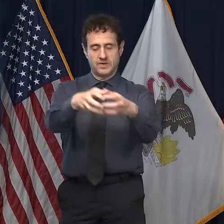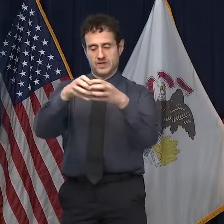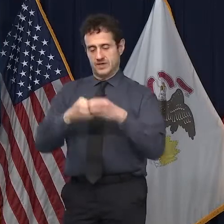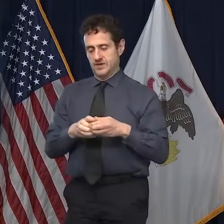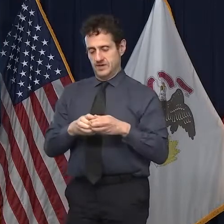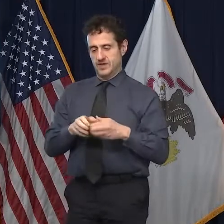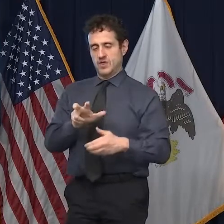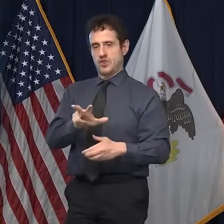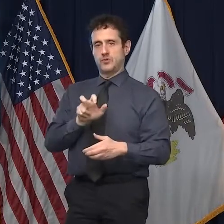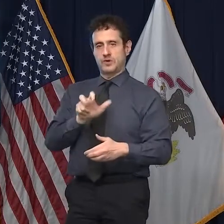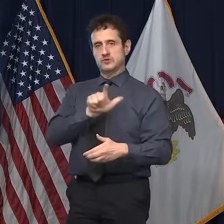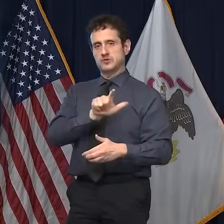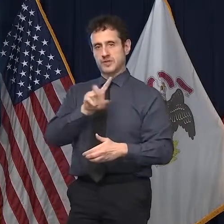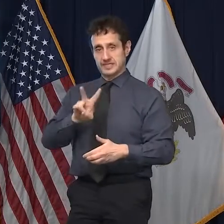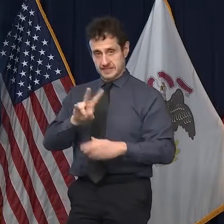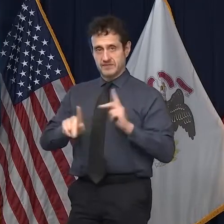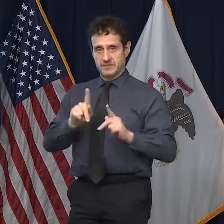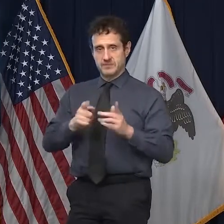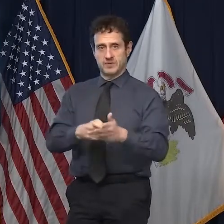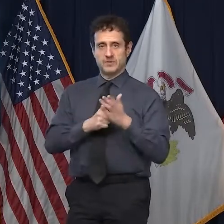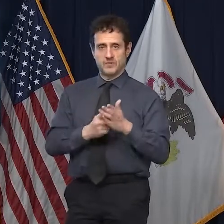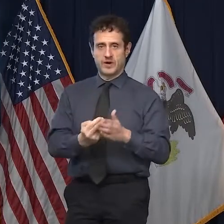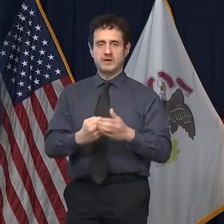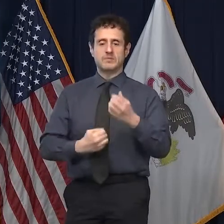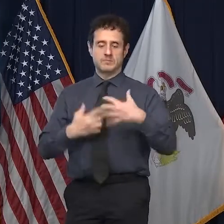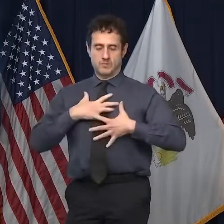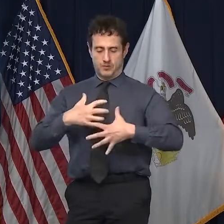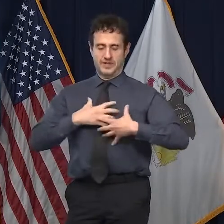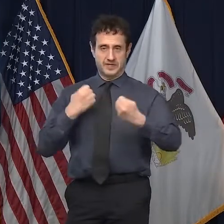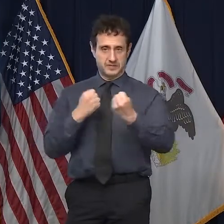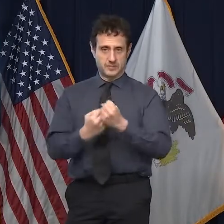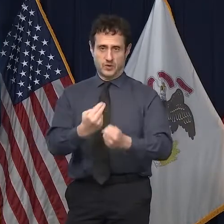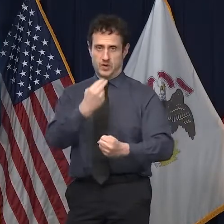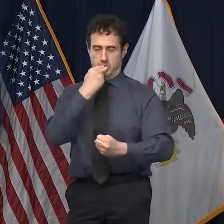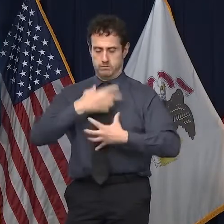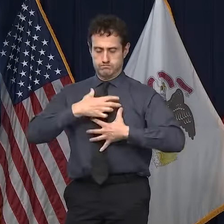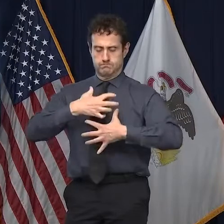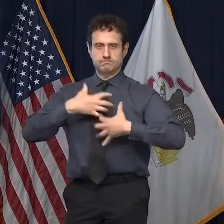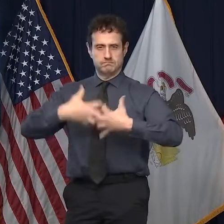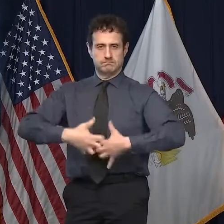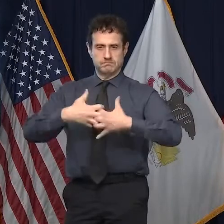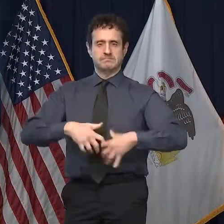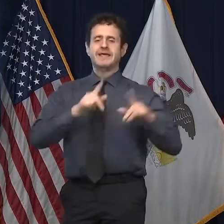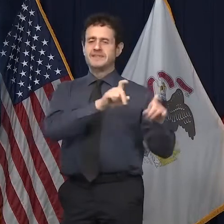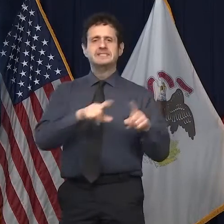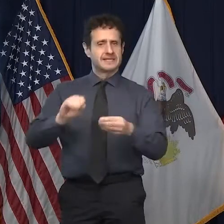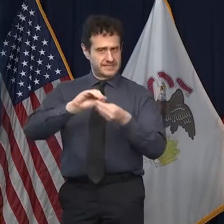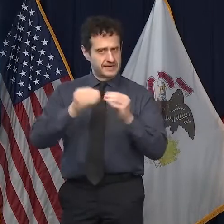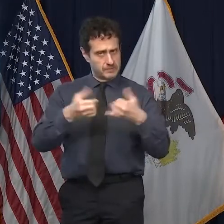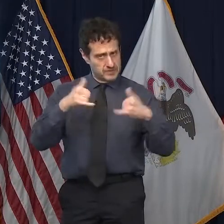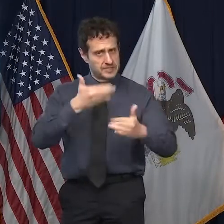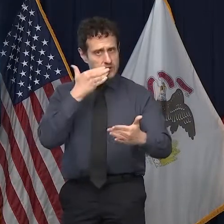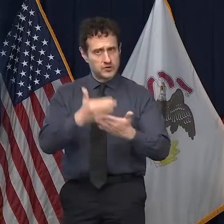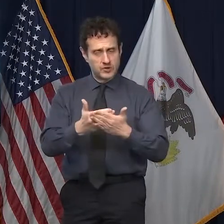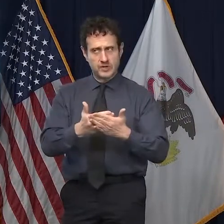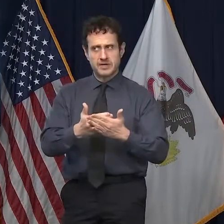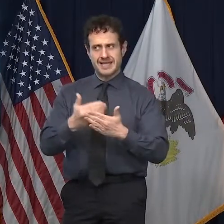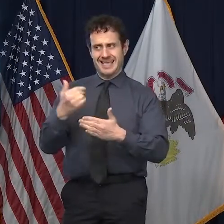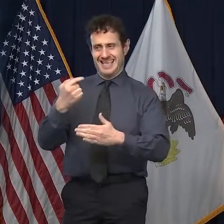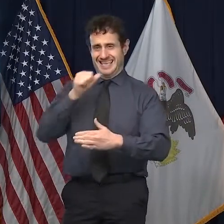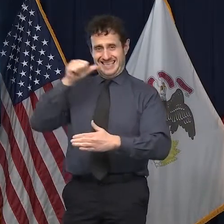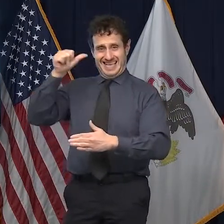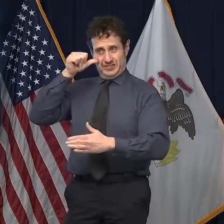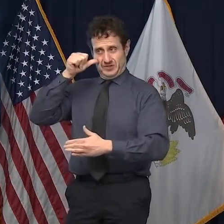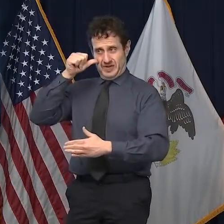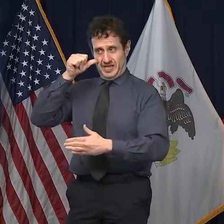327 patients were on ventilators. Our testing numbers continue to be good, with more than 71,000 tests reported since